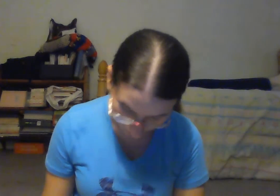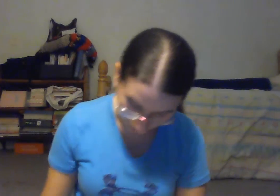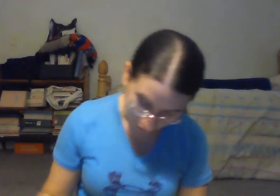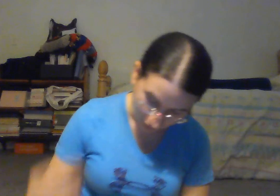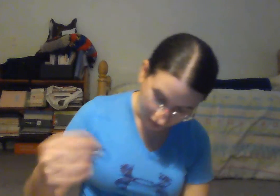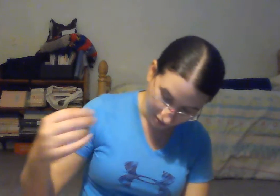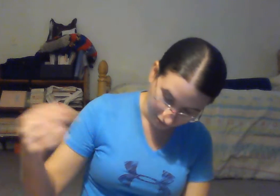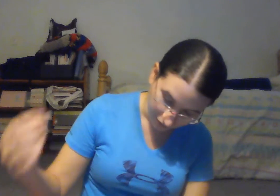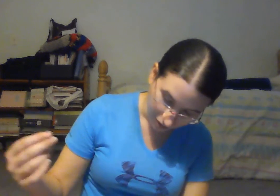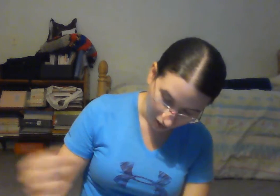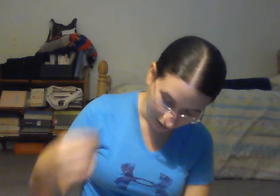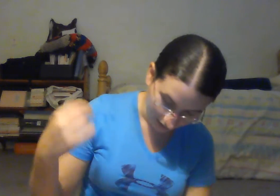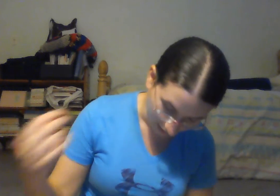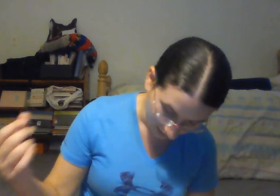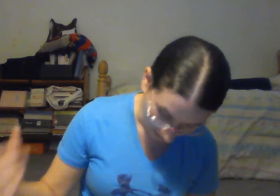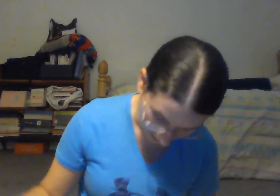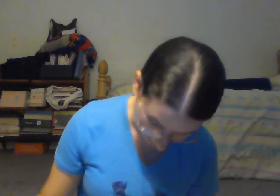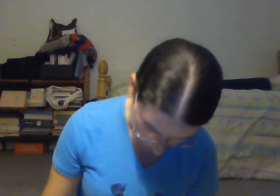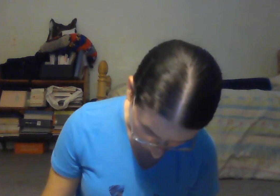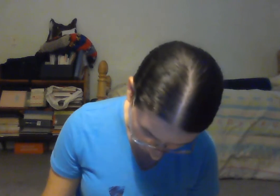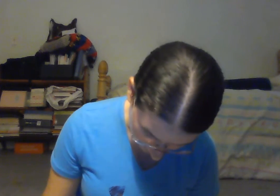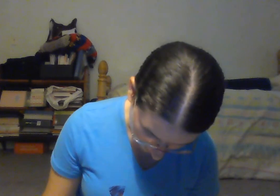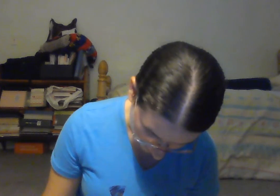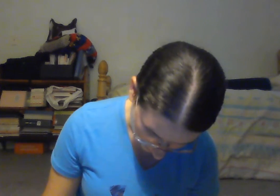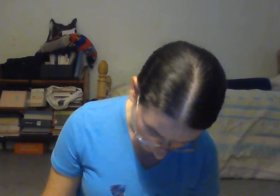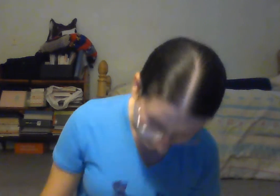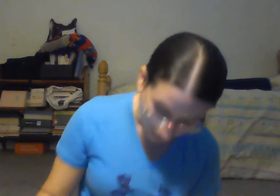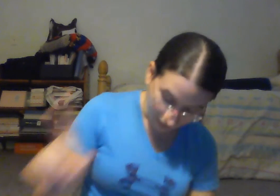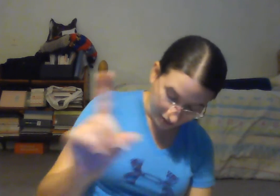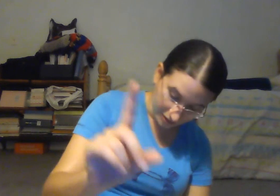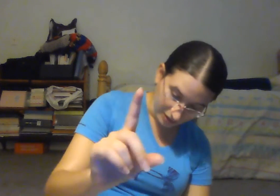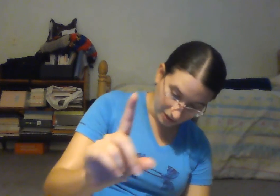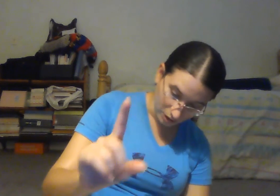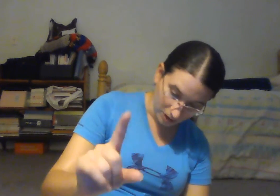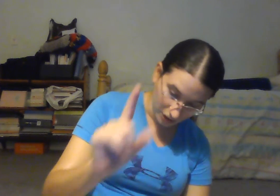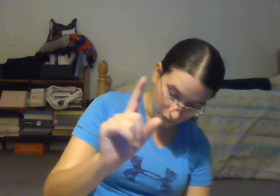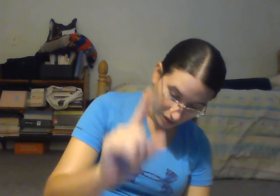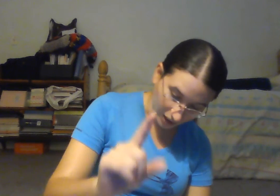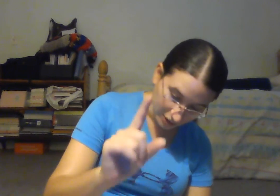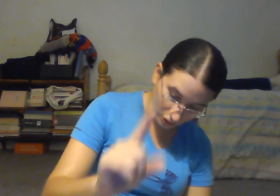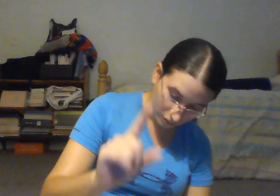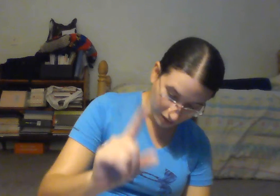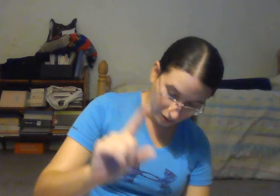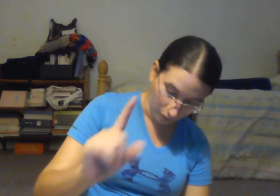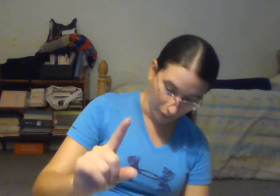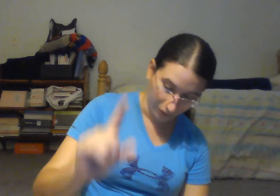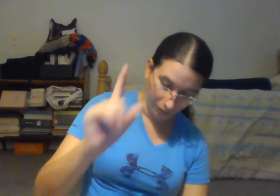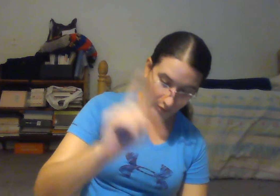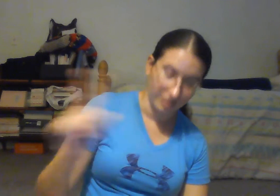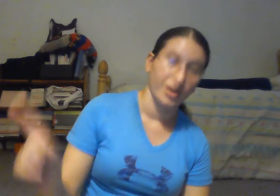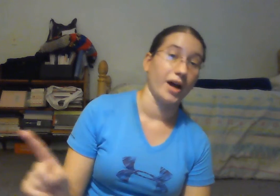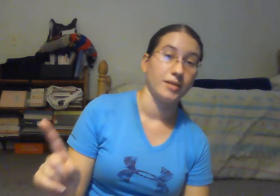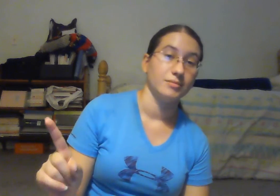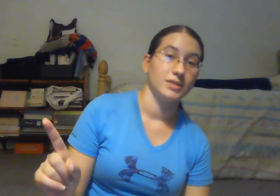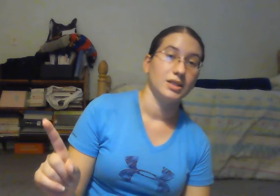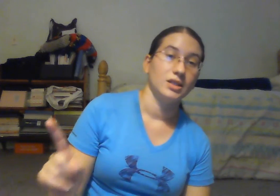up. I waited until 5 o'clock, then I gave up. But here's interesting, you would not do it in the order 3 times. You